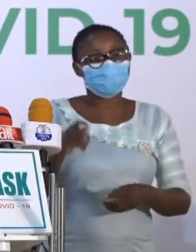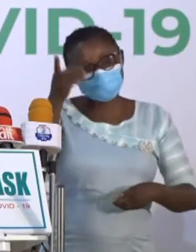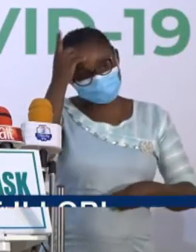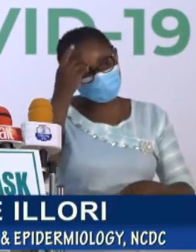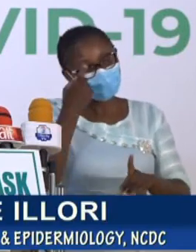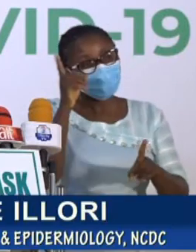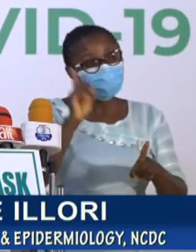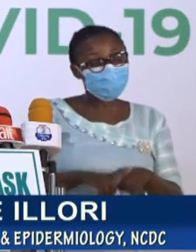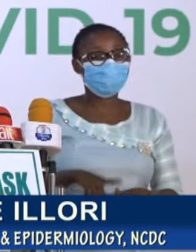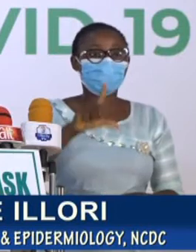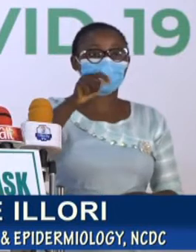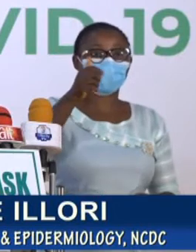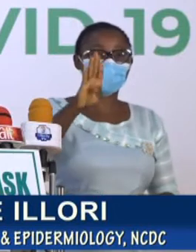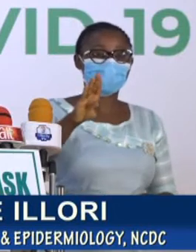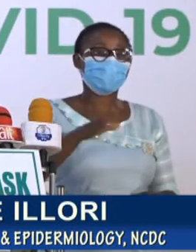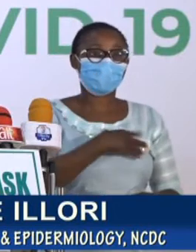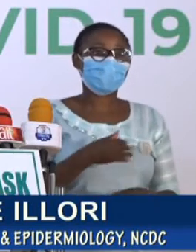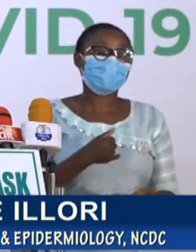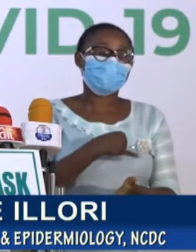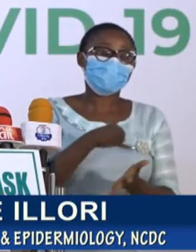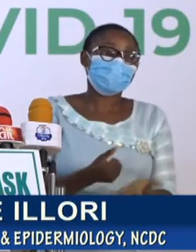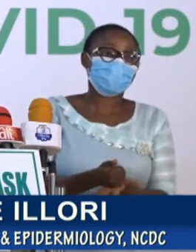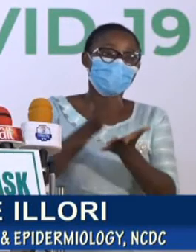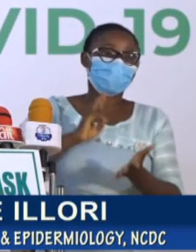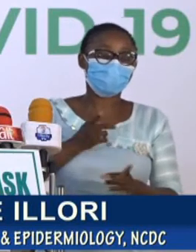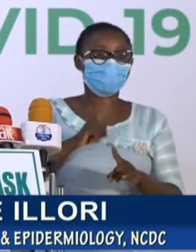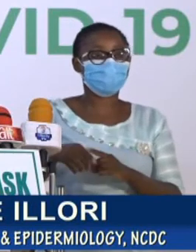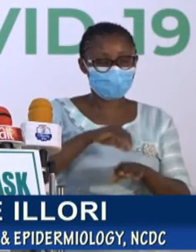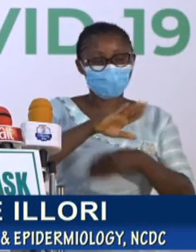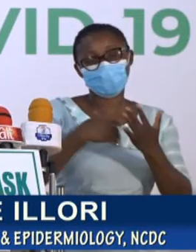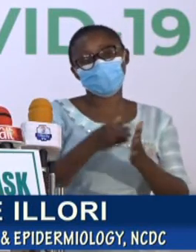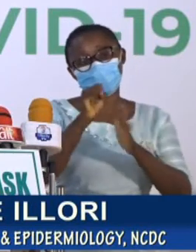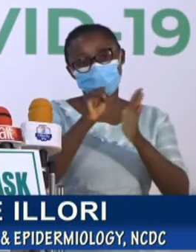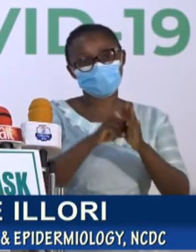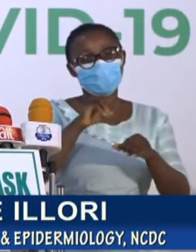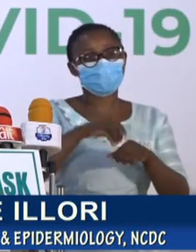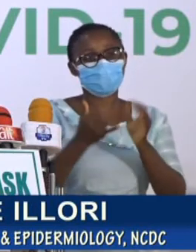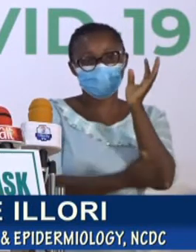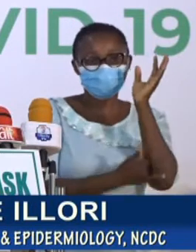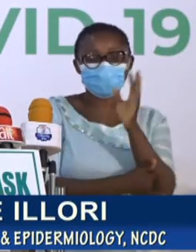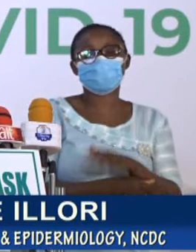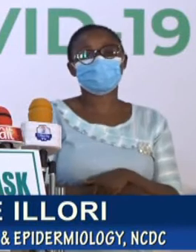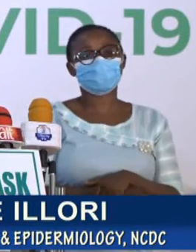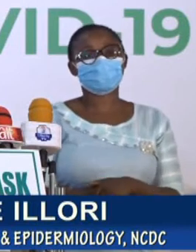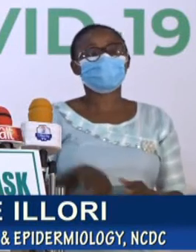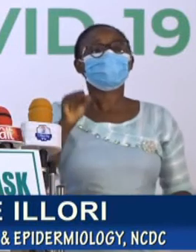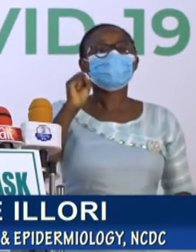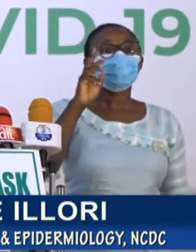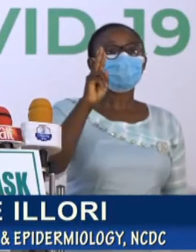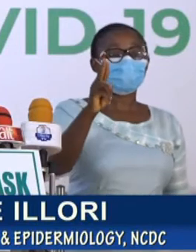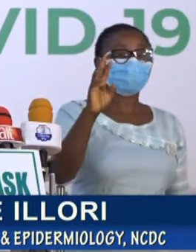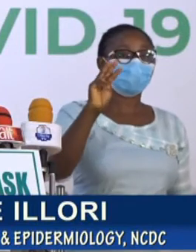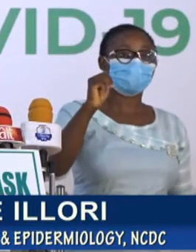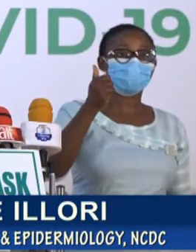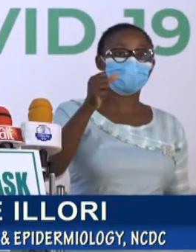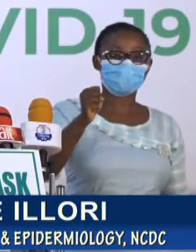and this allows us to be able to harmonize our outbreak response. And so this SOMAS, in addition, allows us to